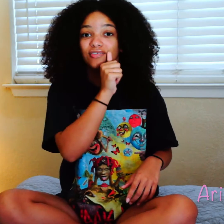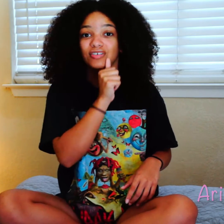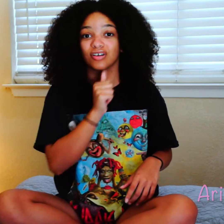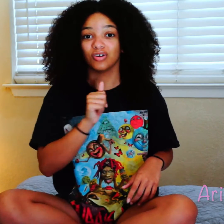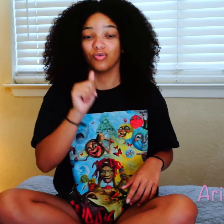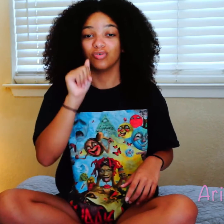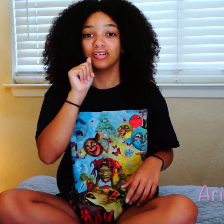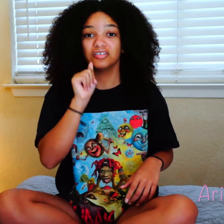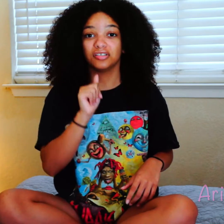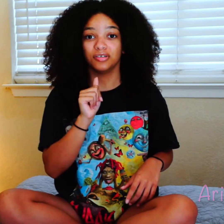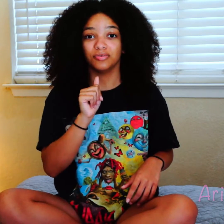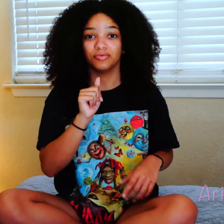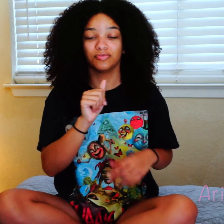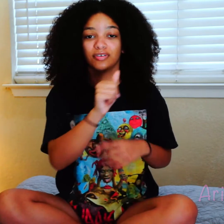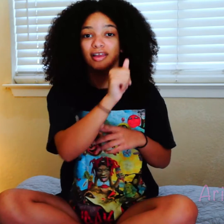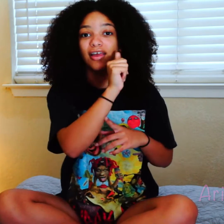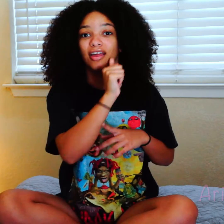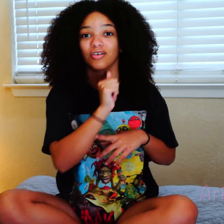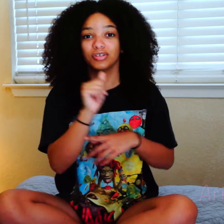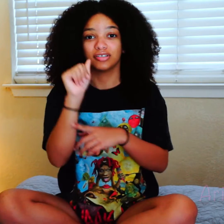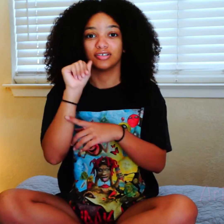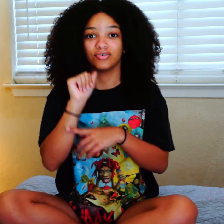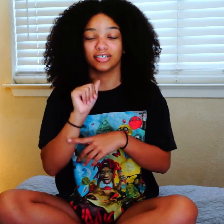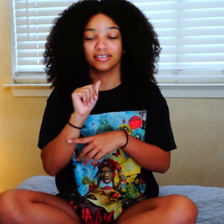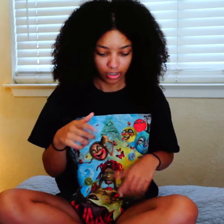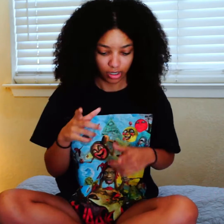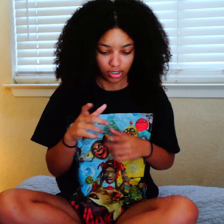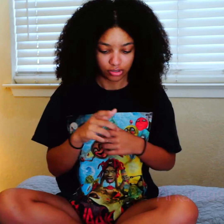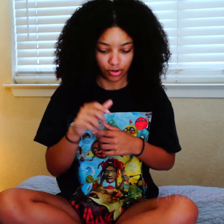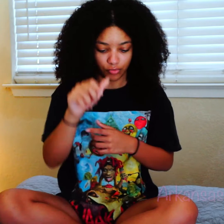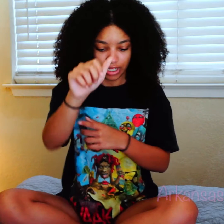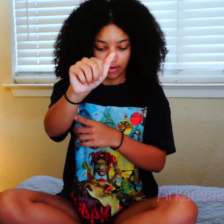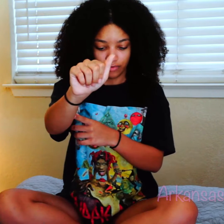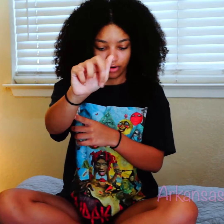just gonna go 1, 2. Arizona. So we have